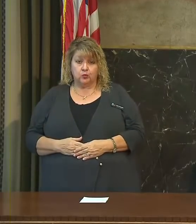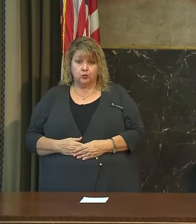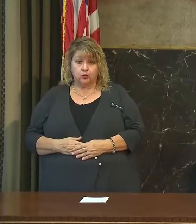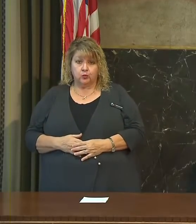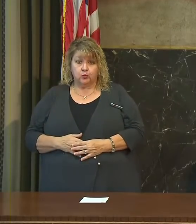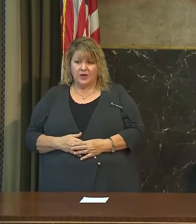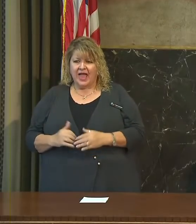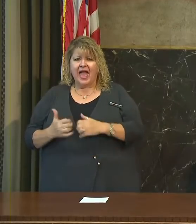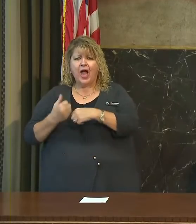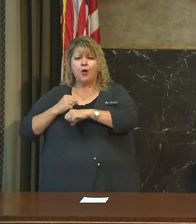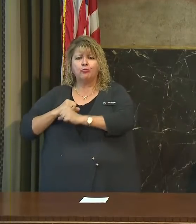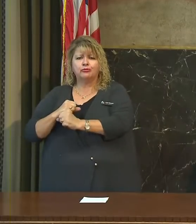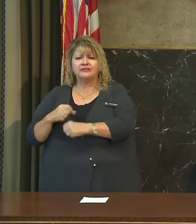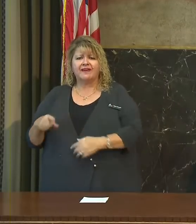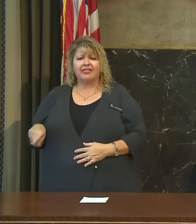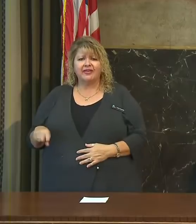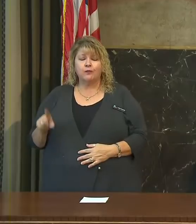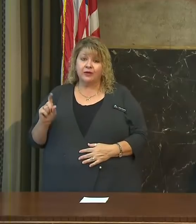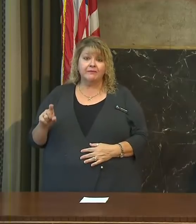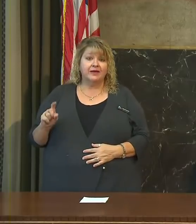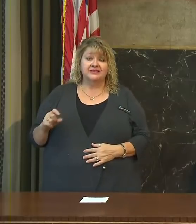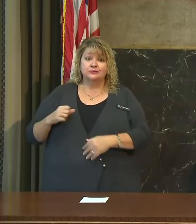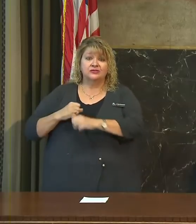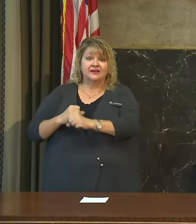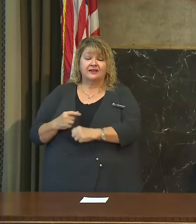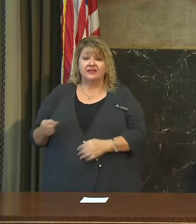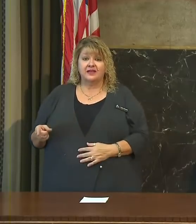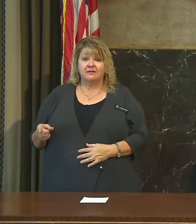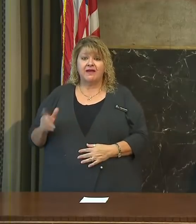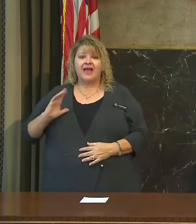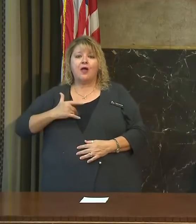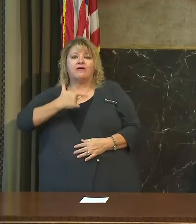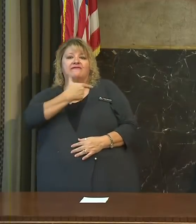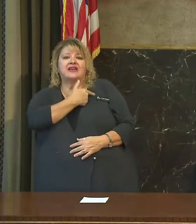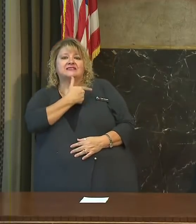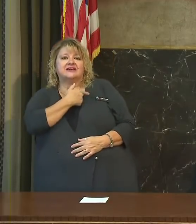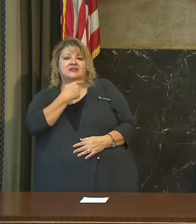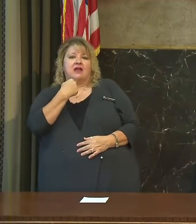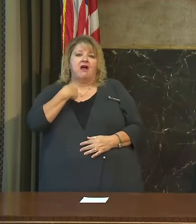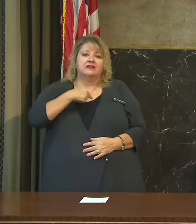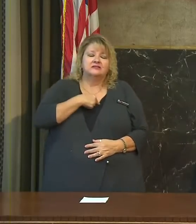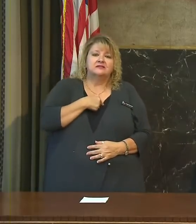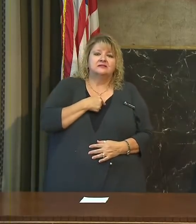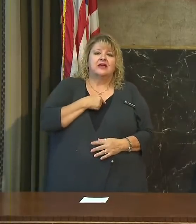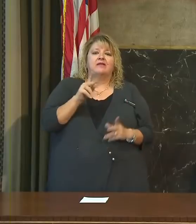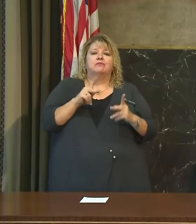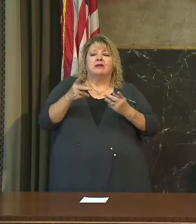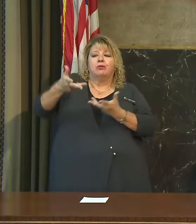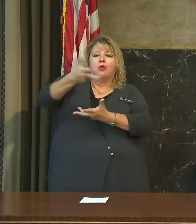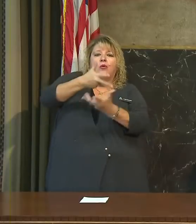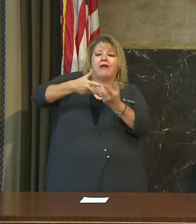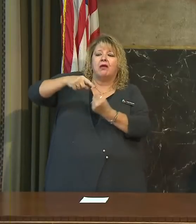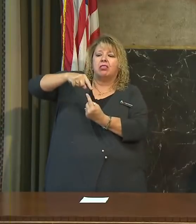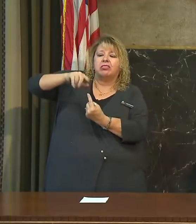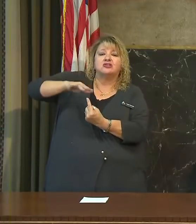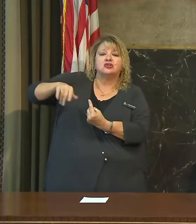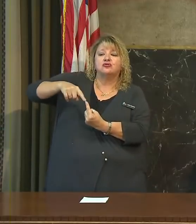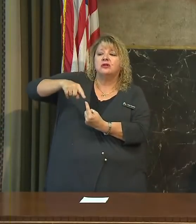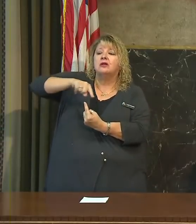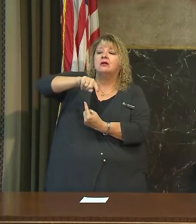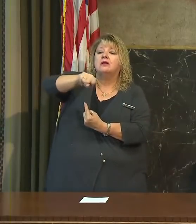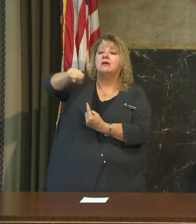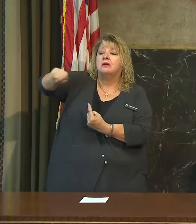must protect them. Our vaccinations and the vaccinations in people around our children will protect